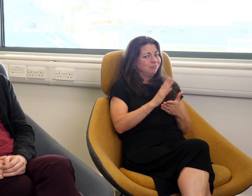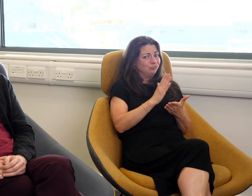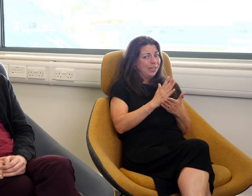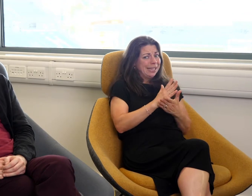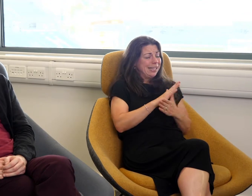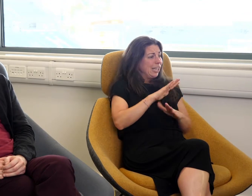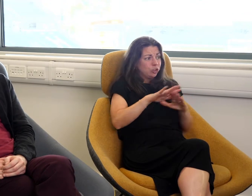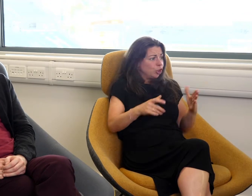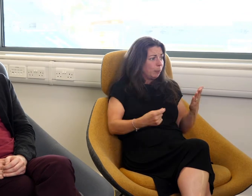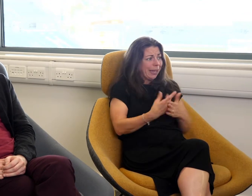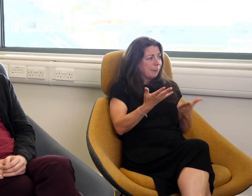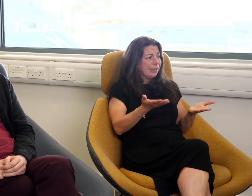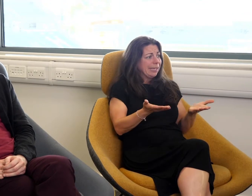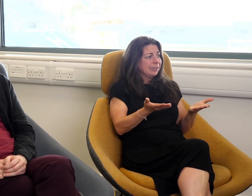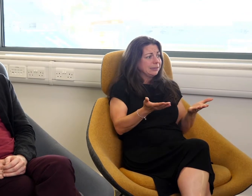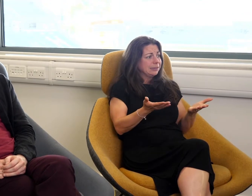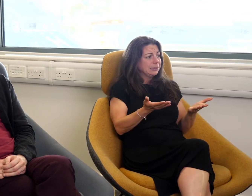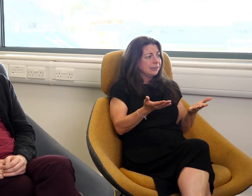people. And there's a lot to do there.